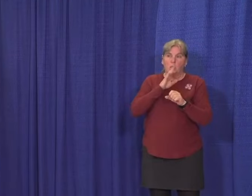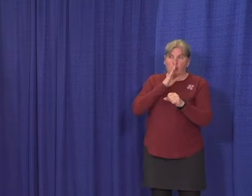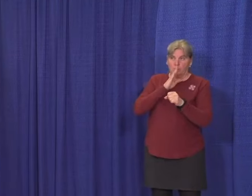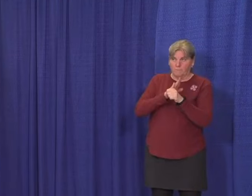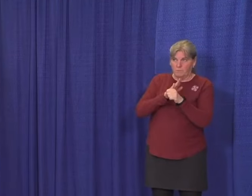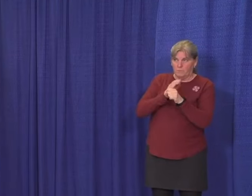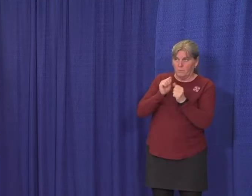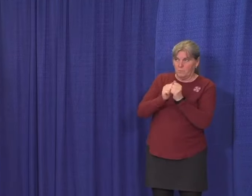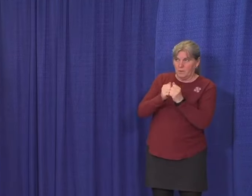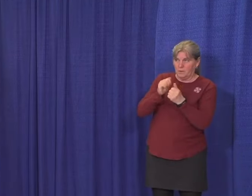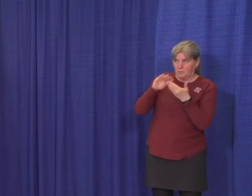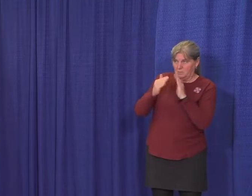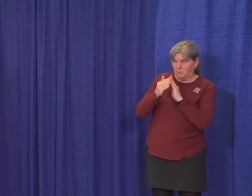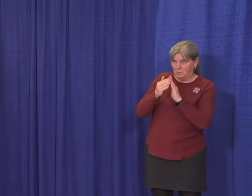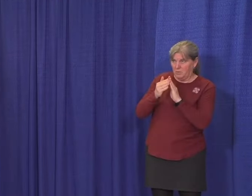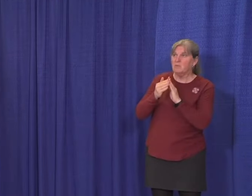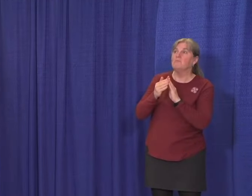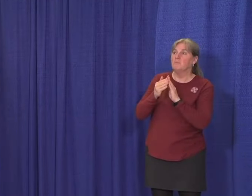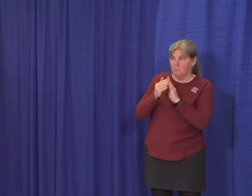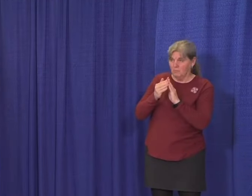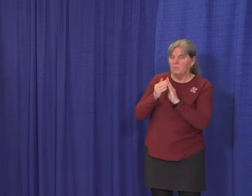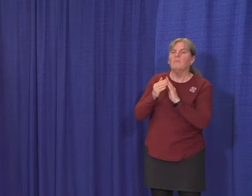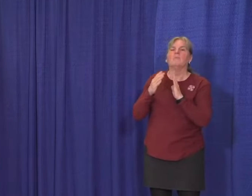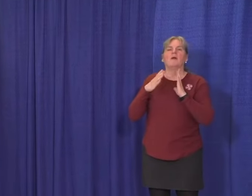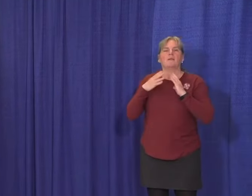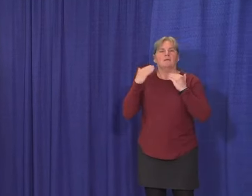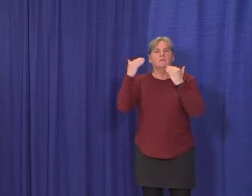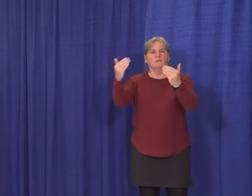aware that that was going to be done.